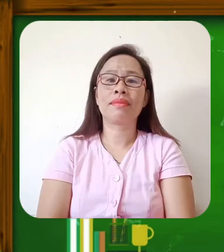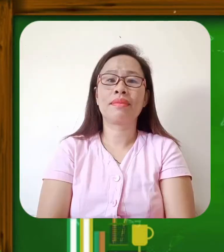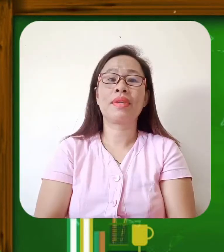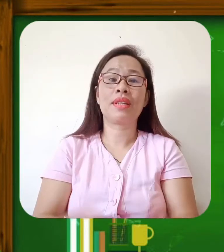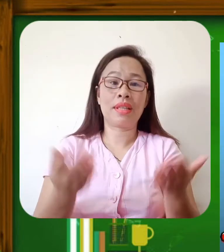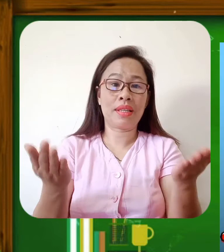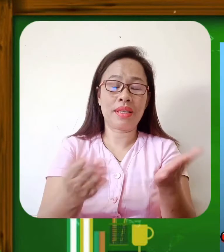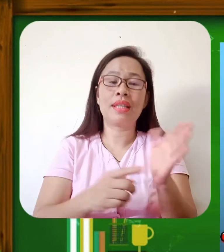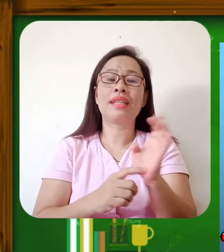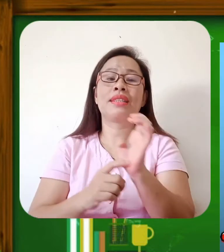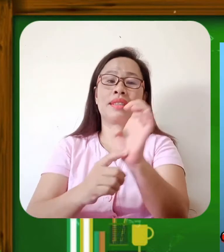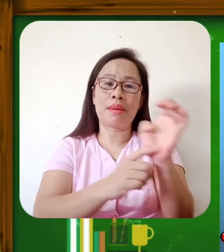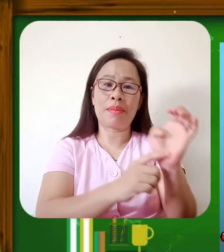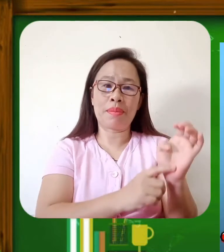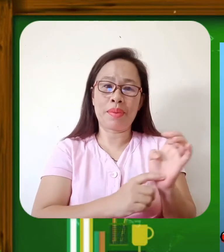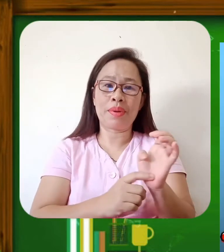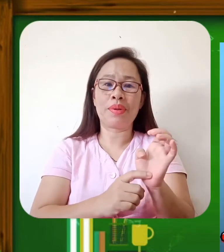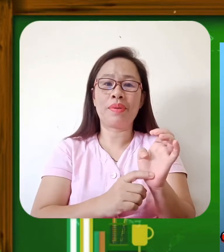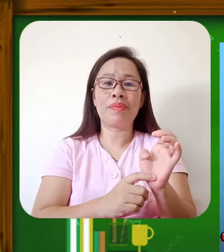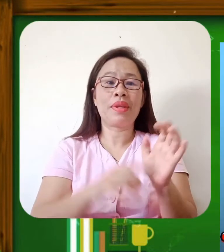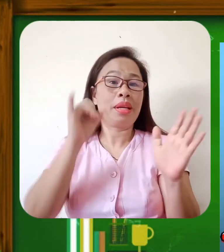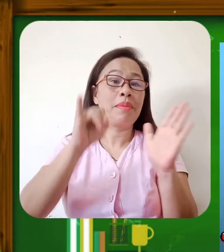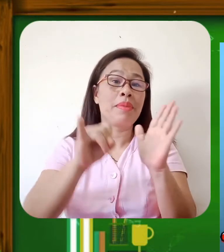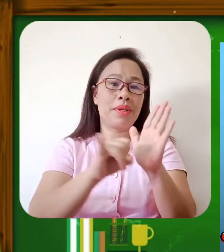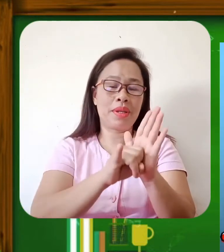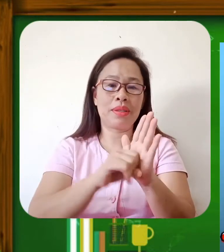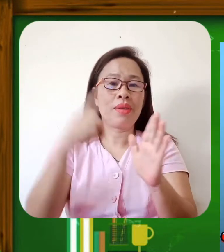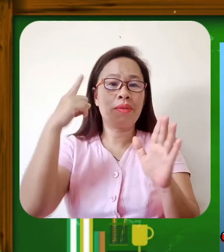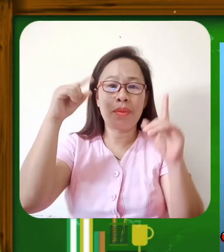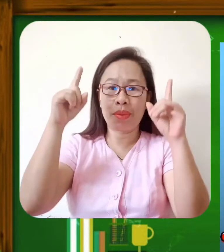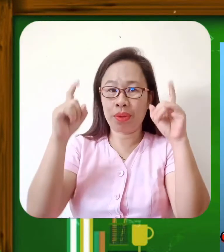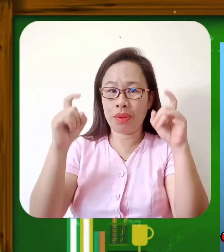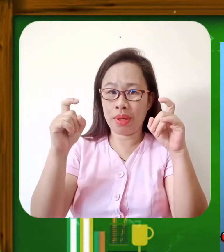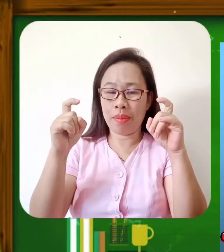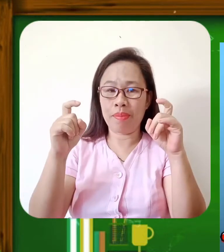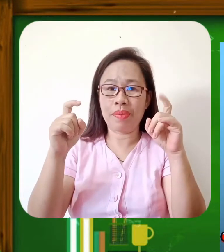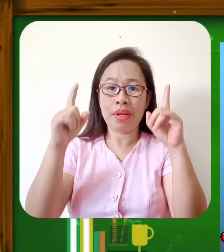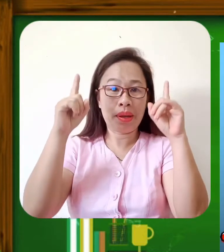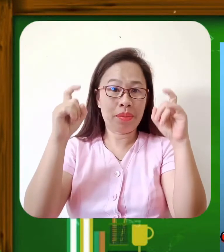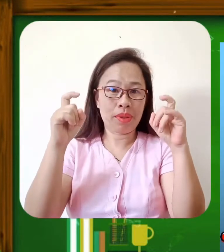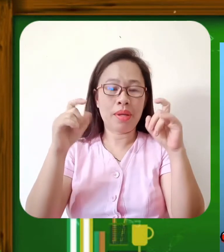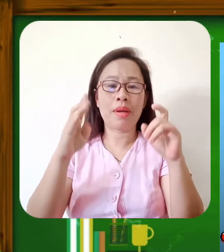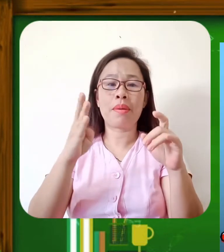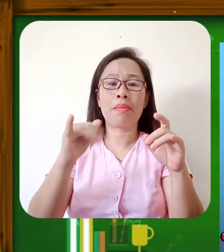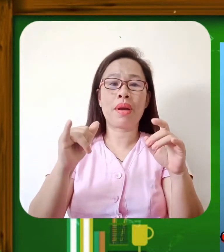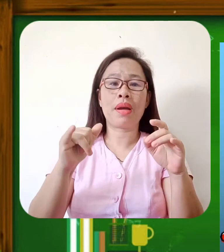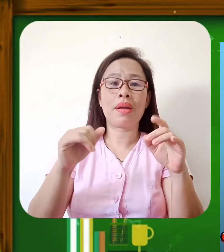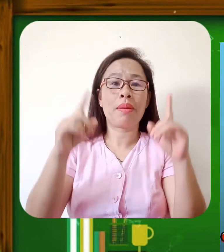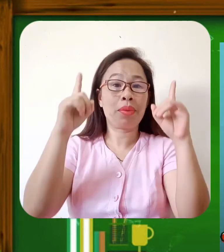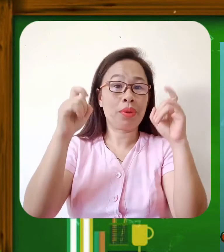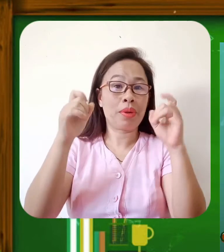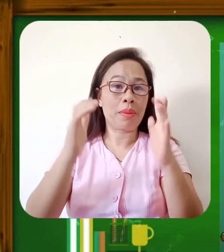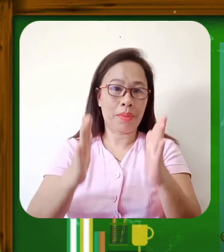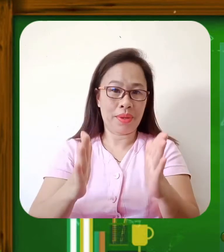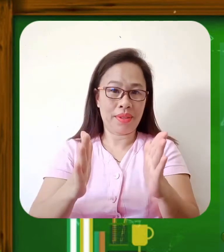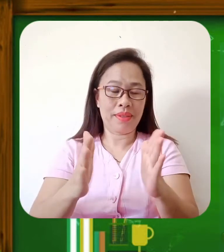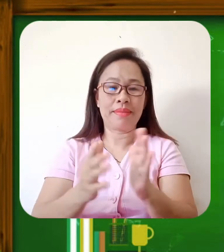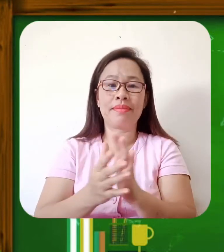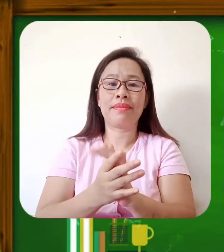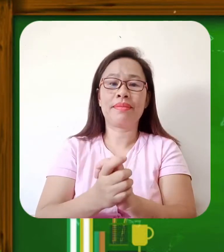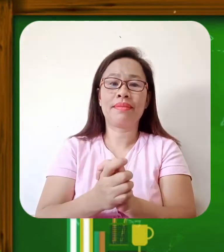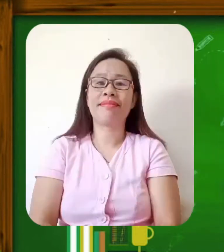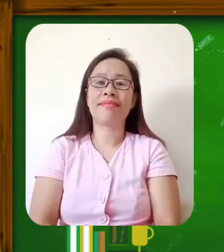Here are the examples of still images or photographs captured by a photographer.